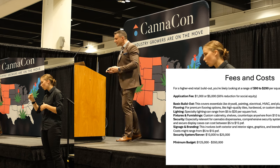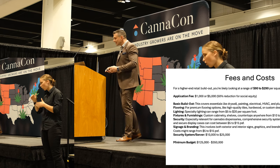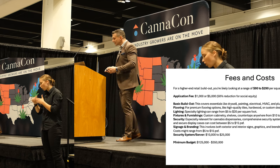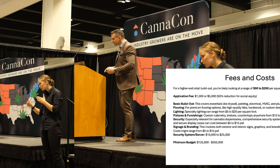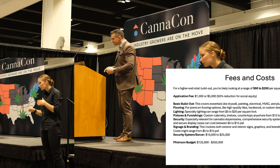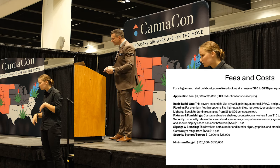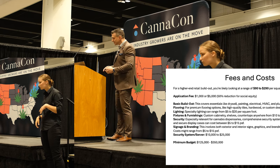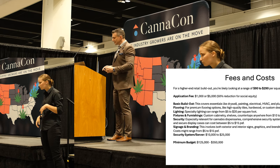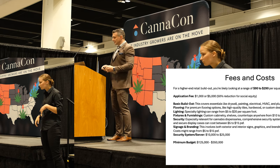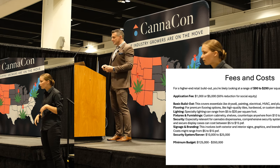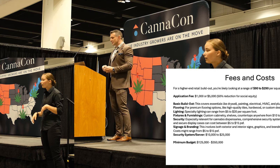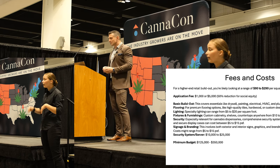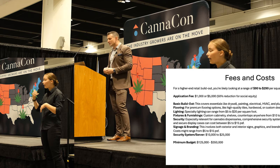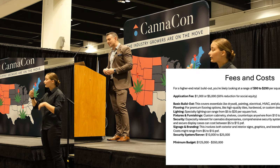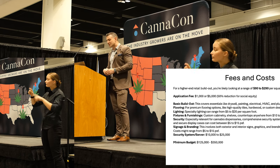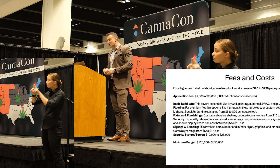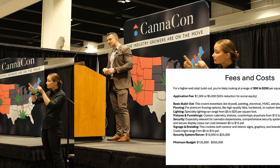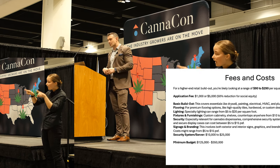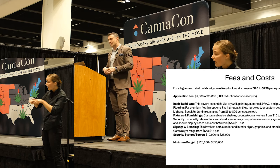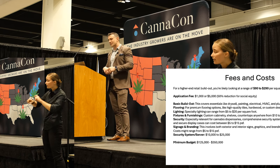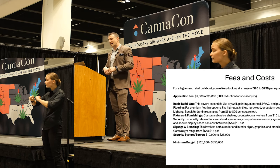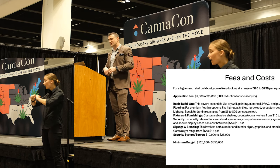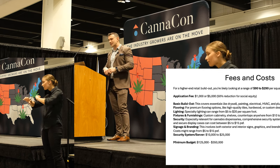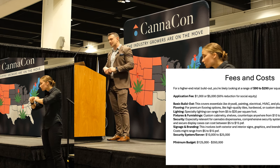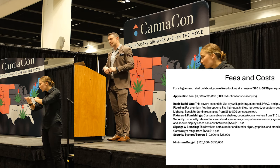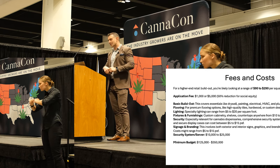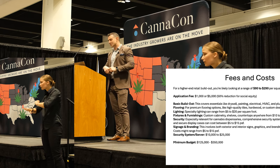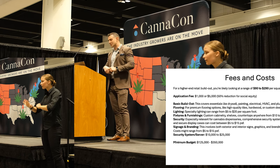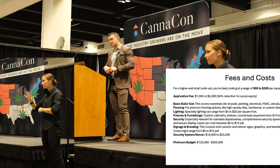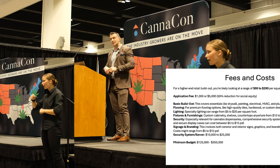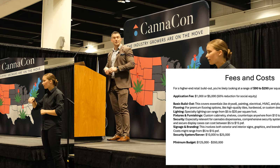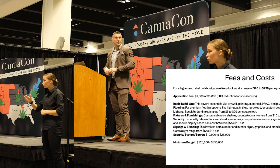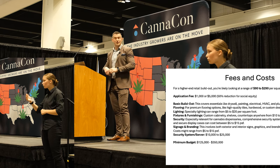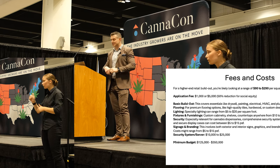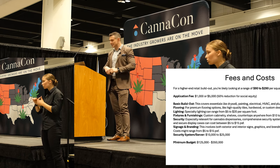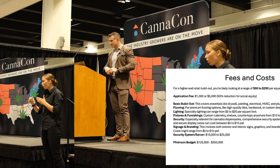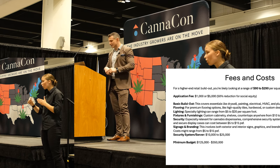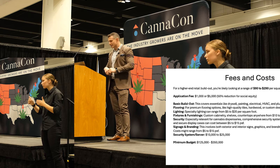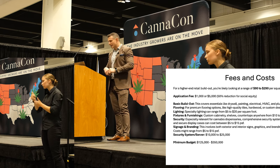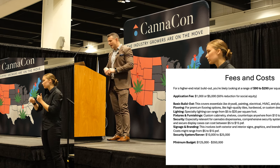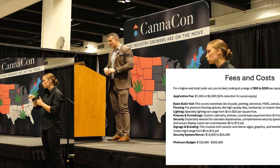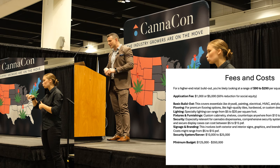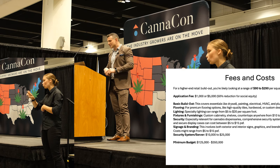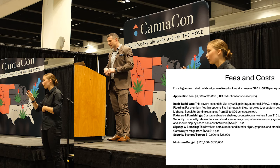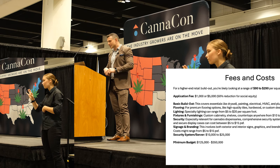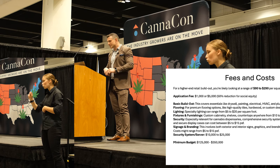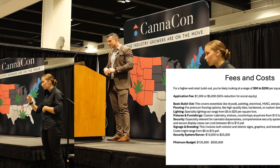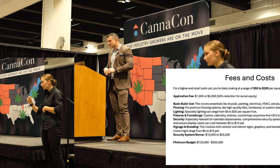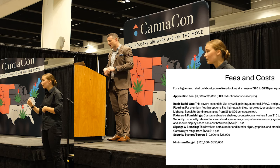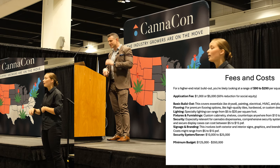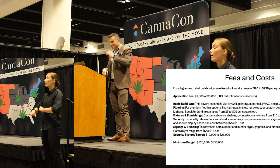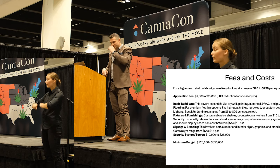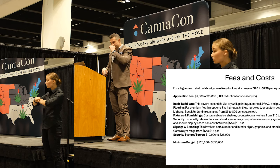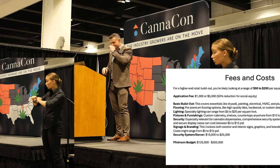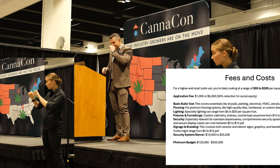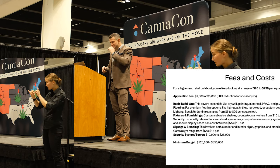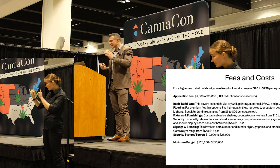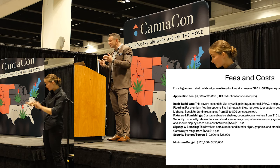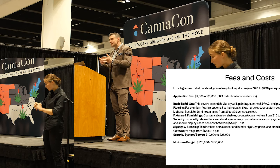Signage and branding elements, typical costs can range anywhere from $5 to $15 per square foot of your facility. And then security system